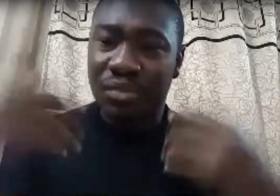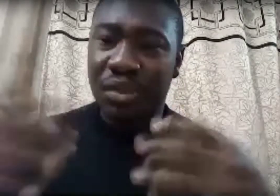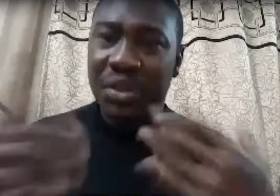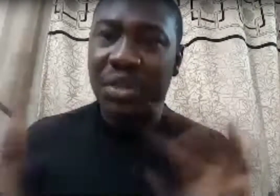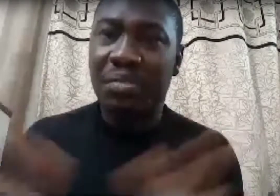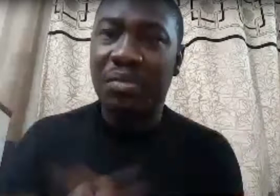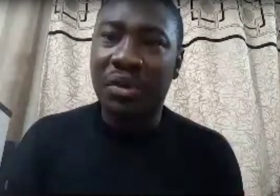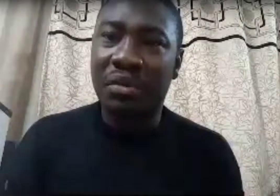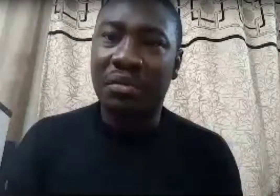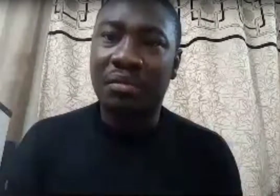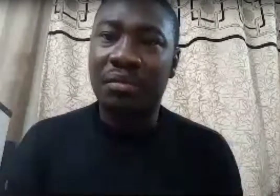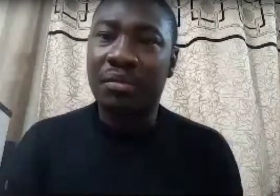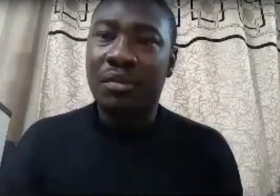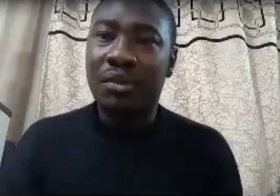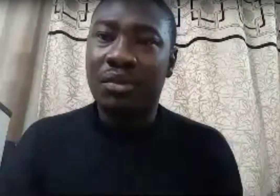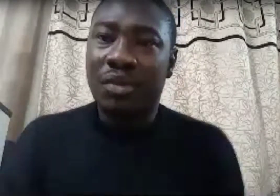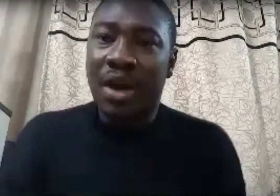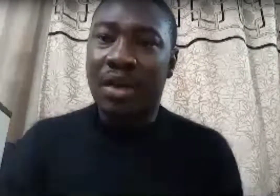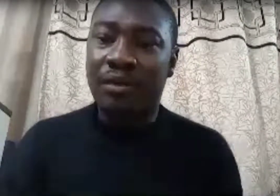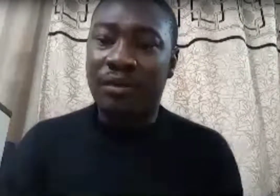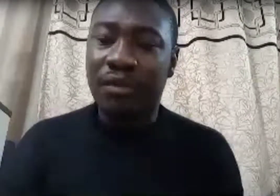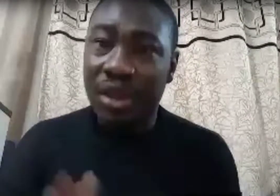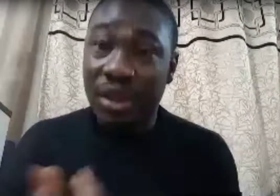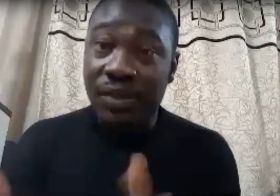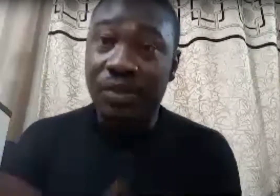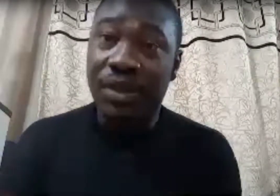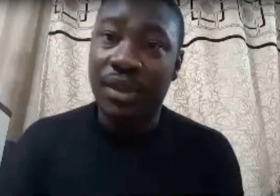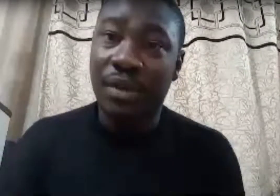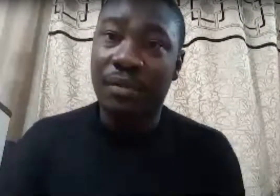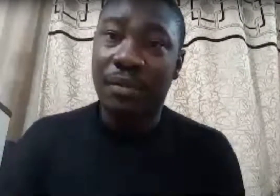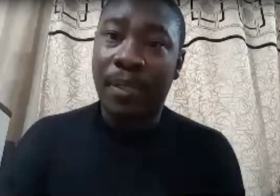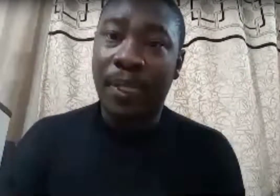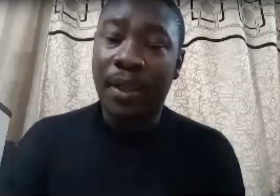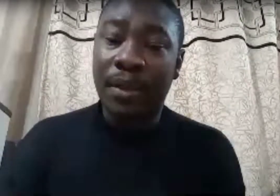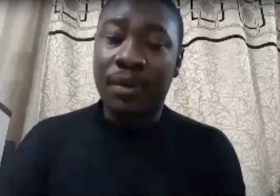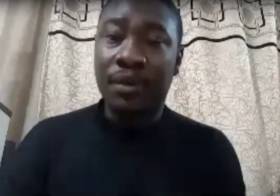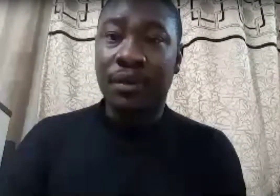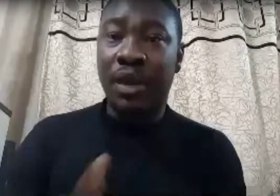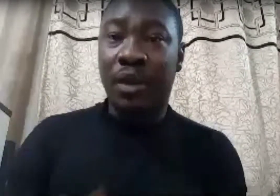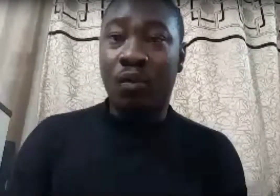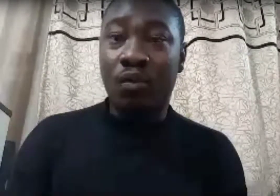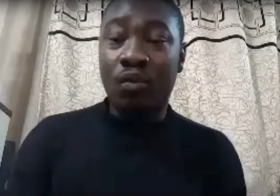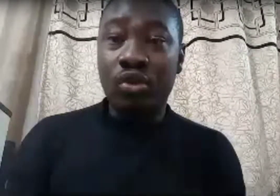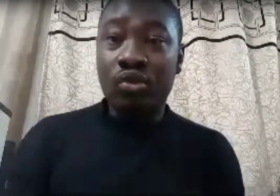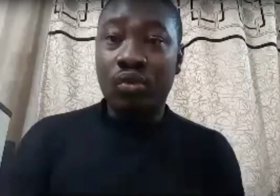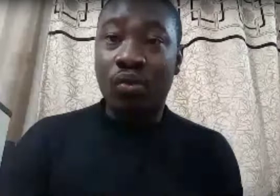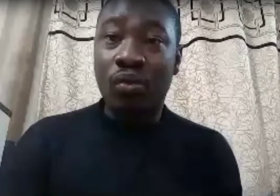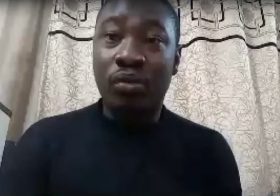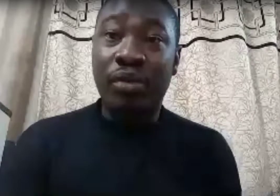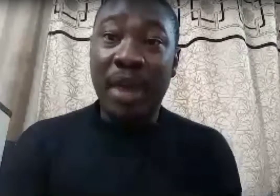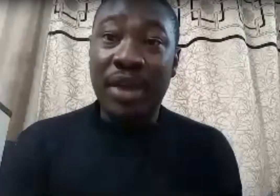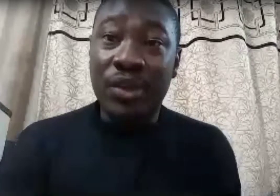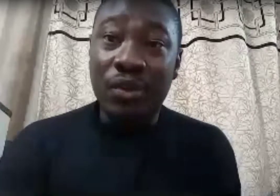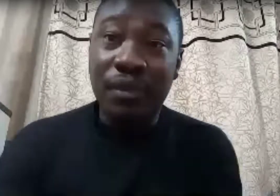Now, we want to remind you of the mentorship program that iSign is making available to each one of